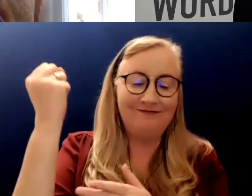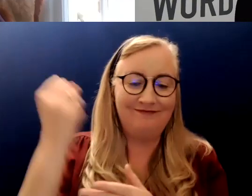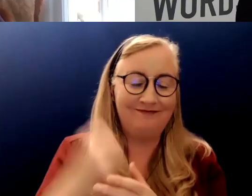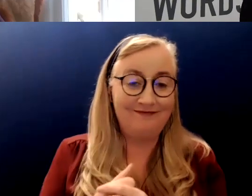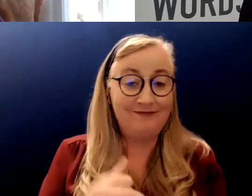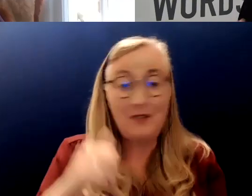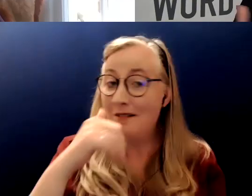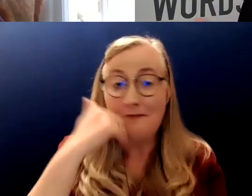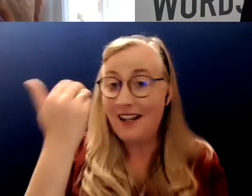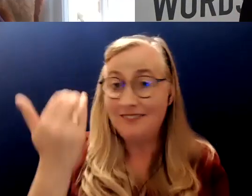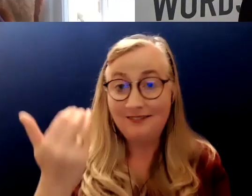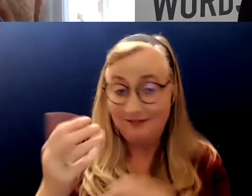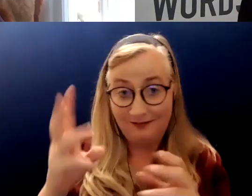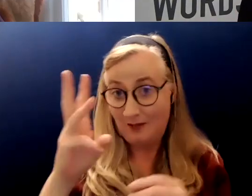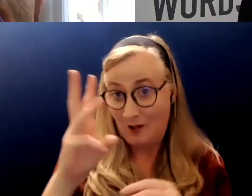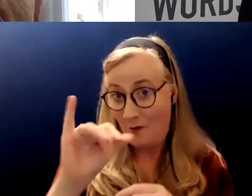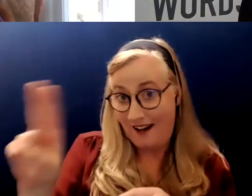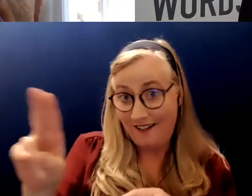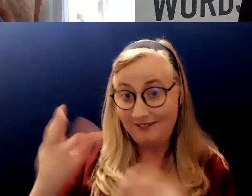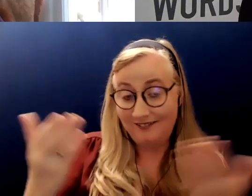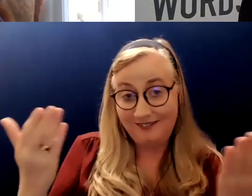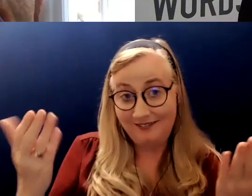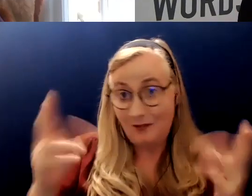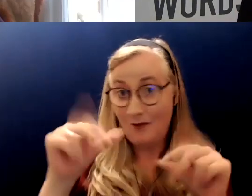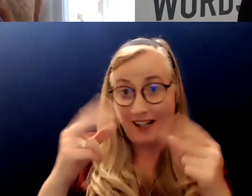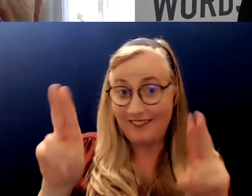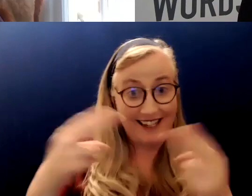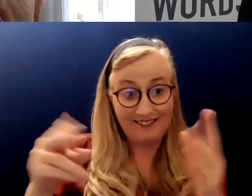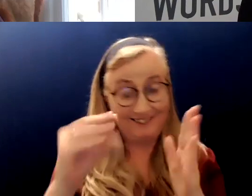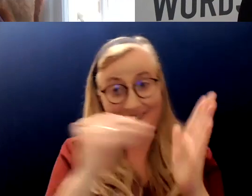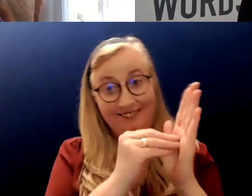because there's no reason why it couldn't be. Mhm.